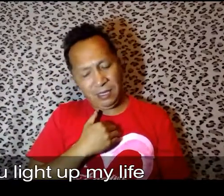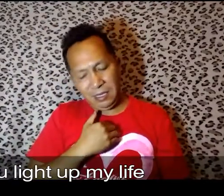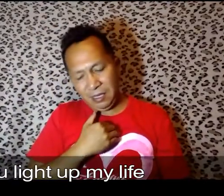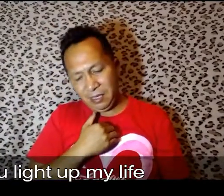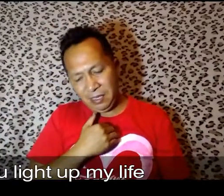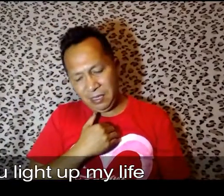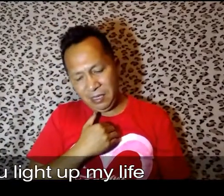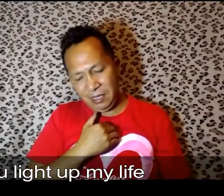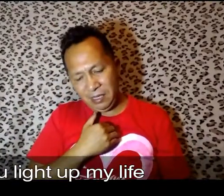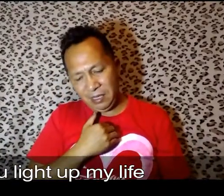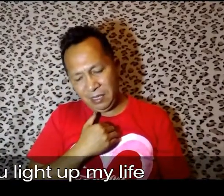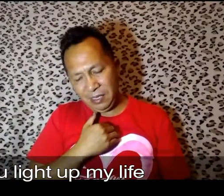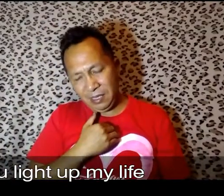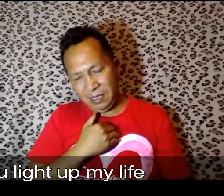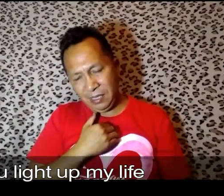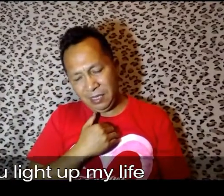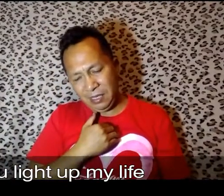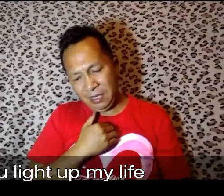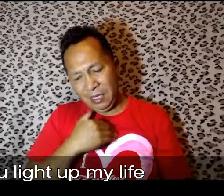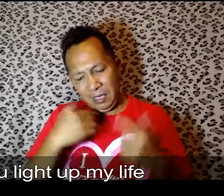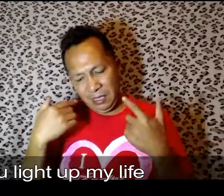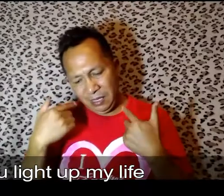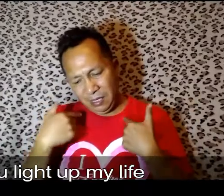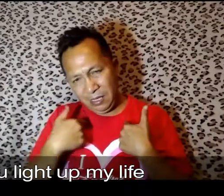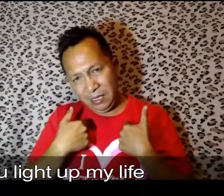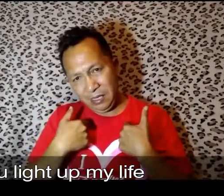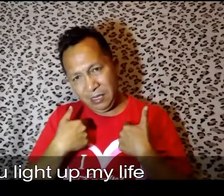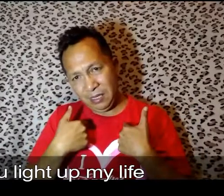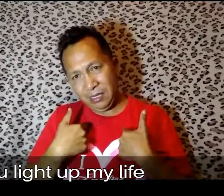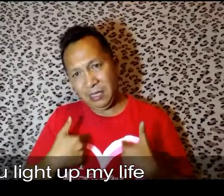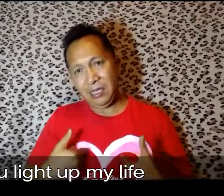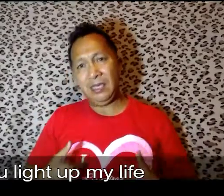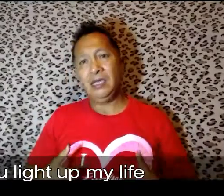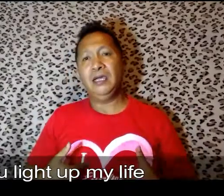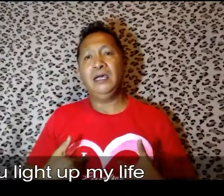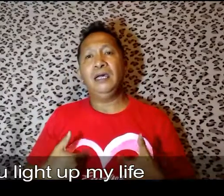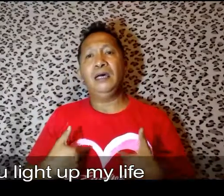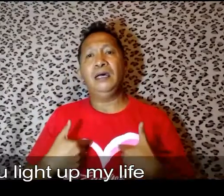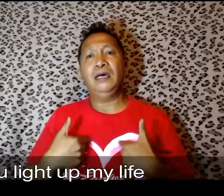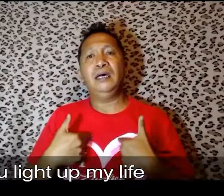life